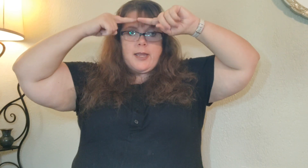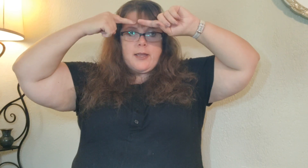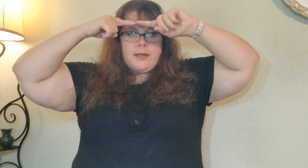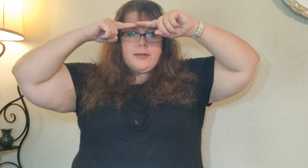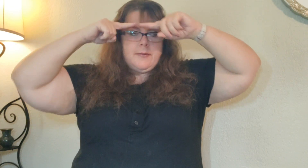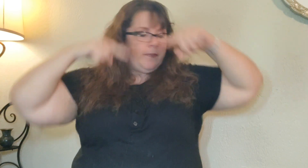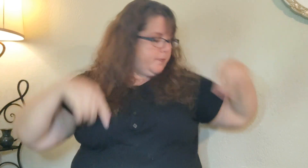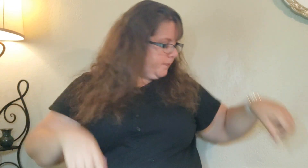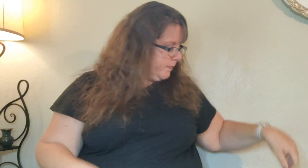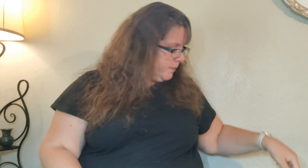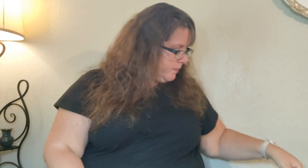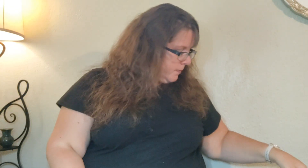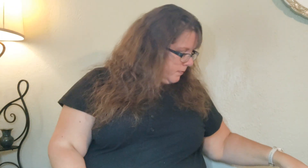headache.